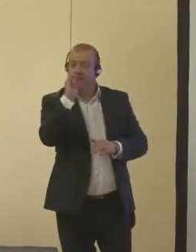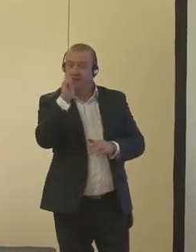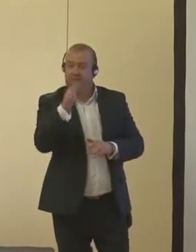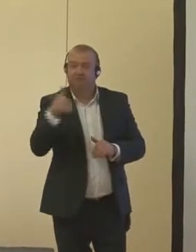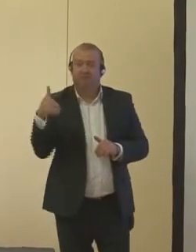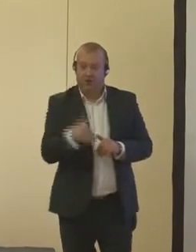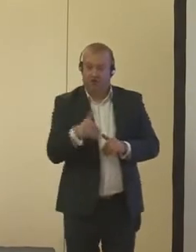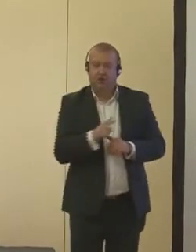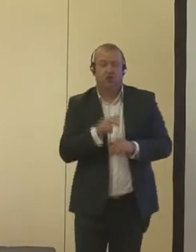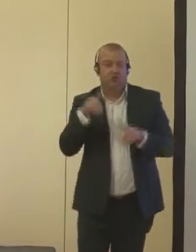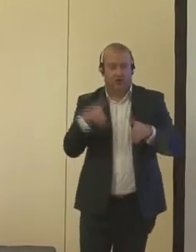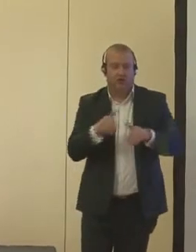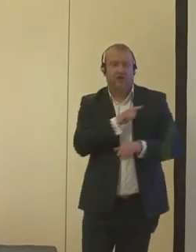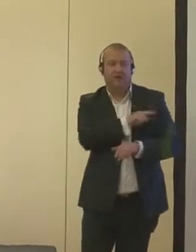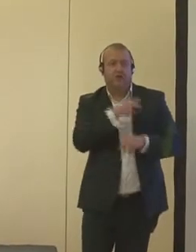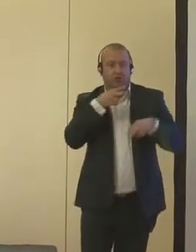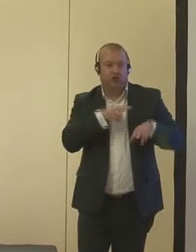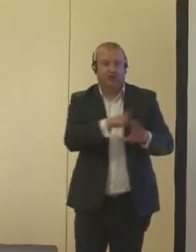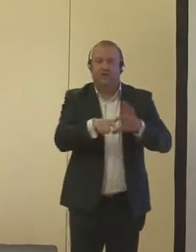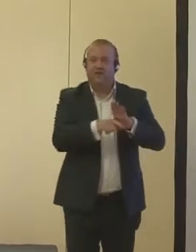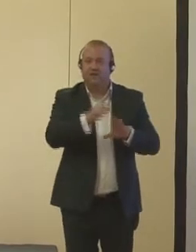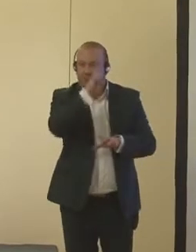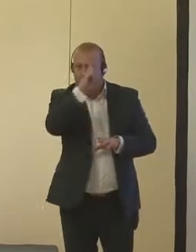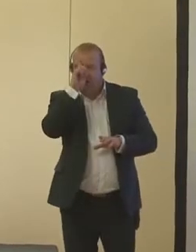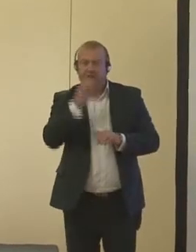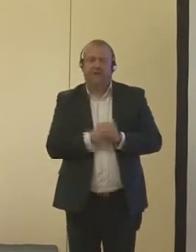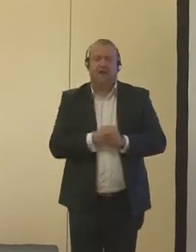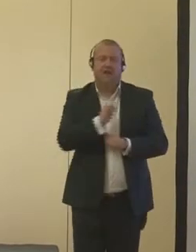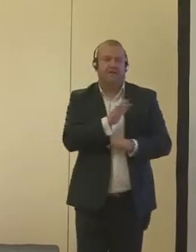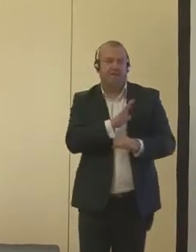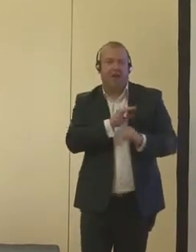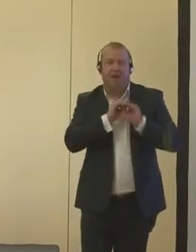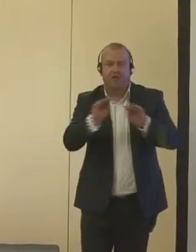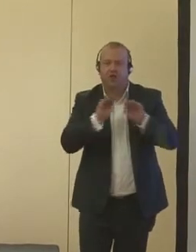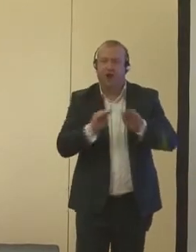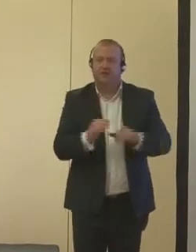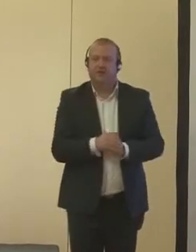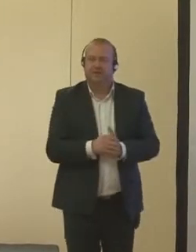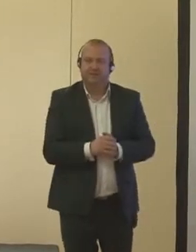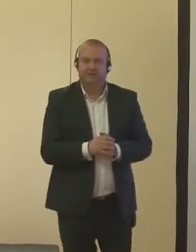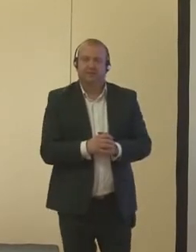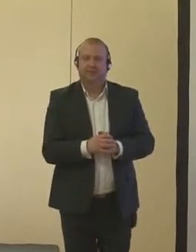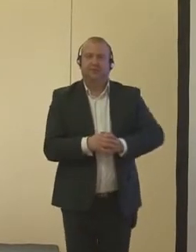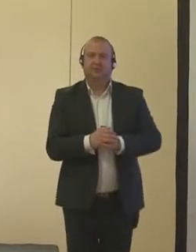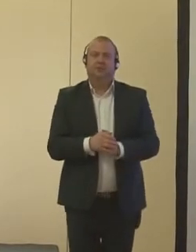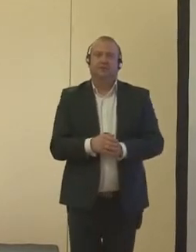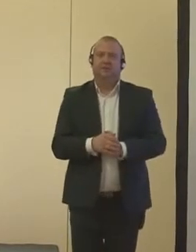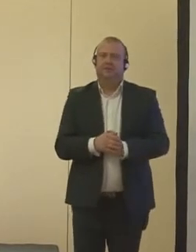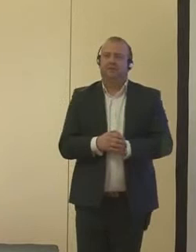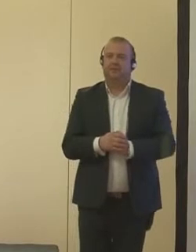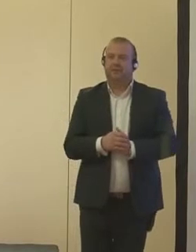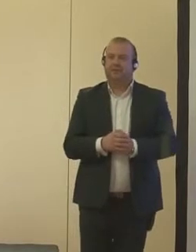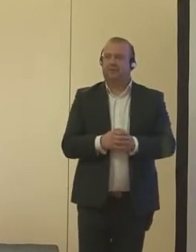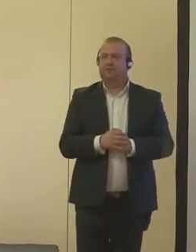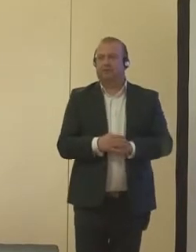their contribution to learning as a whole. And as we believe this, there's two projects